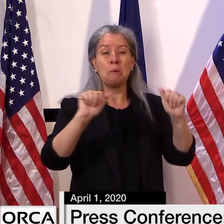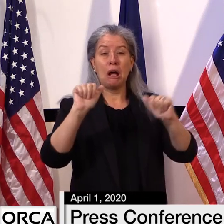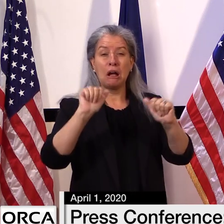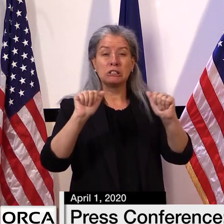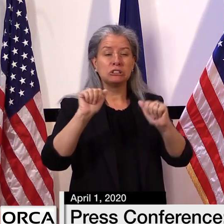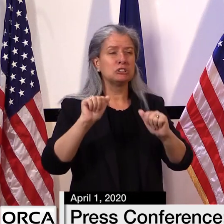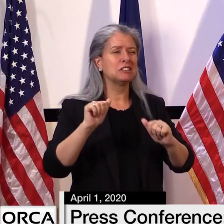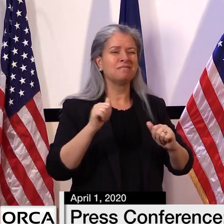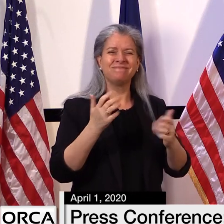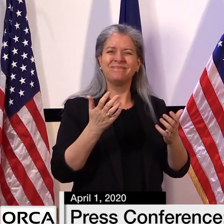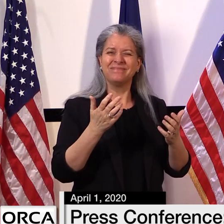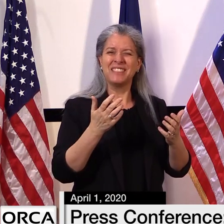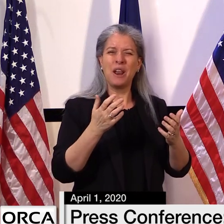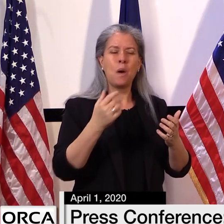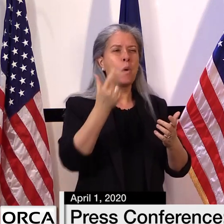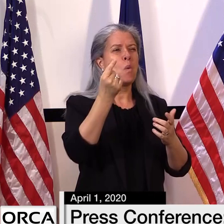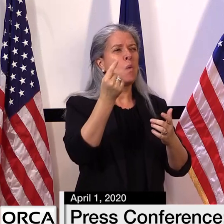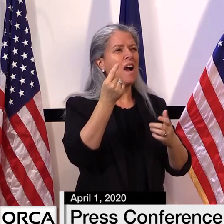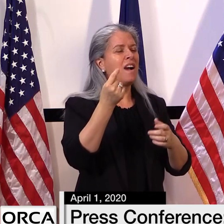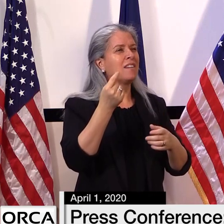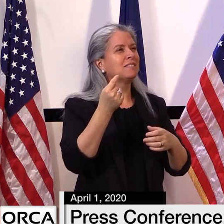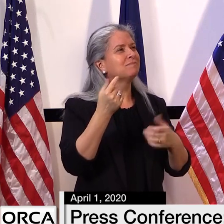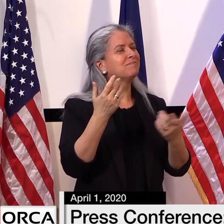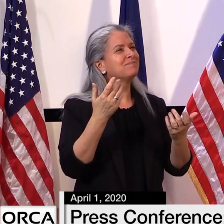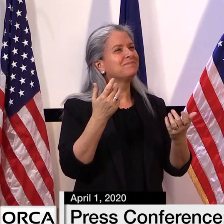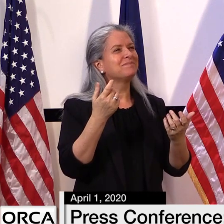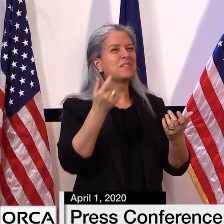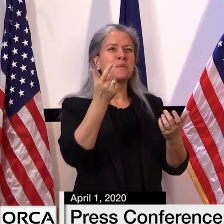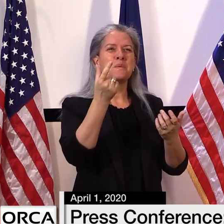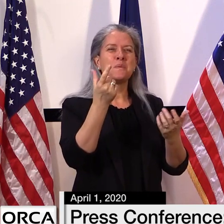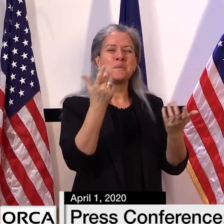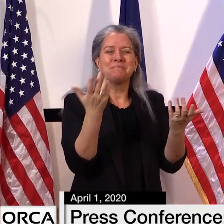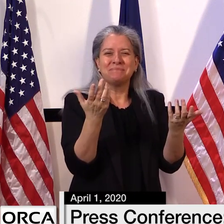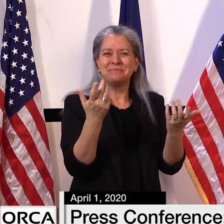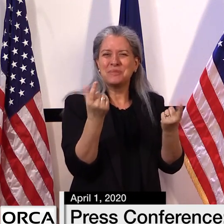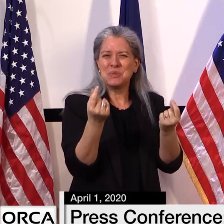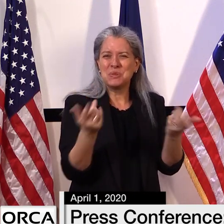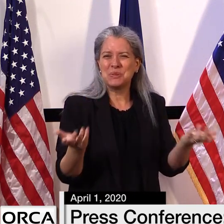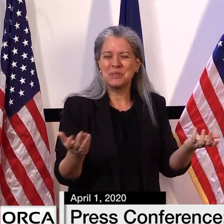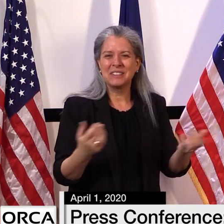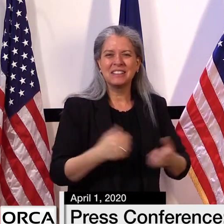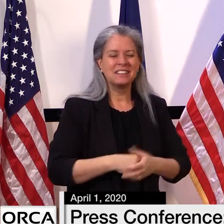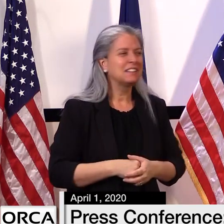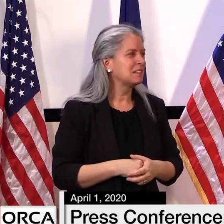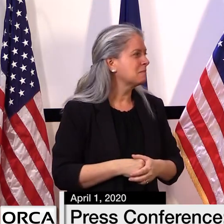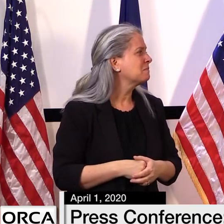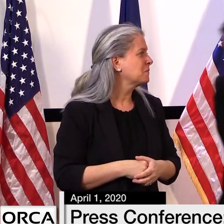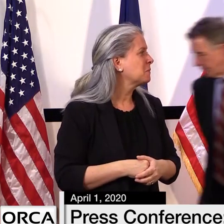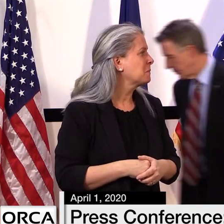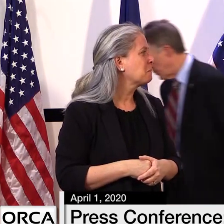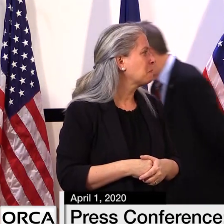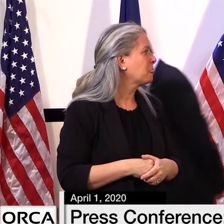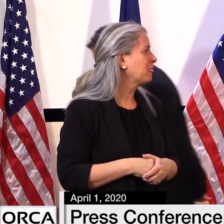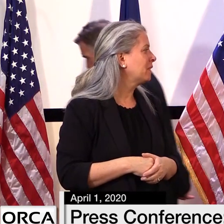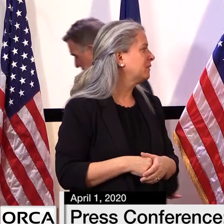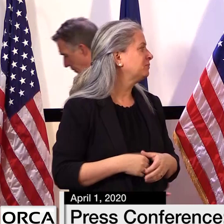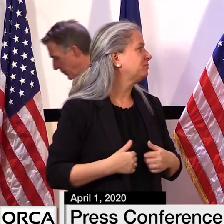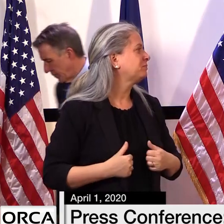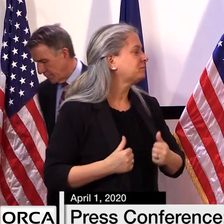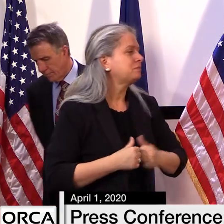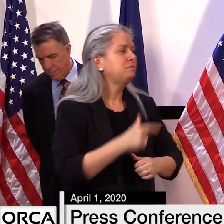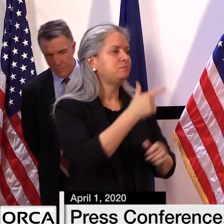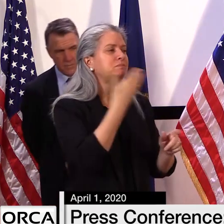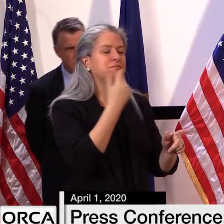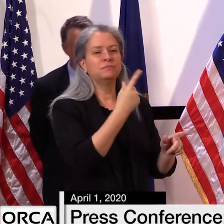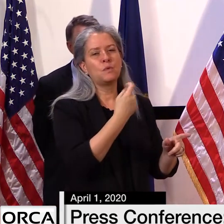or other things? I guess, what sort of businesses are you seeing and sort of what's being done about that? Yeah, Secretary Curley. Thank you,